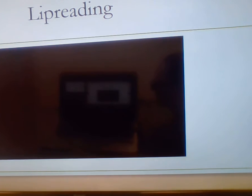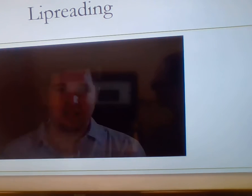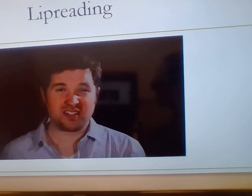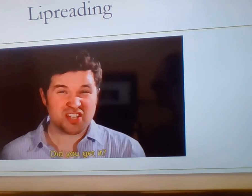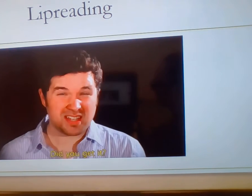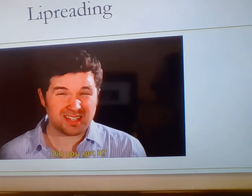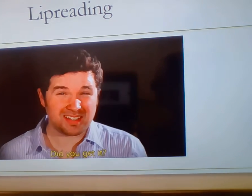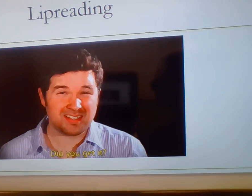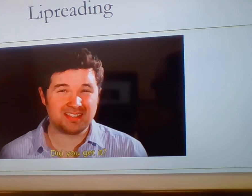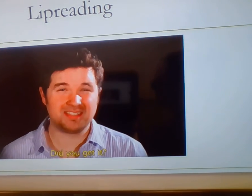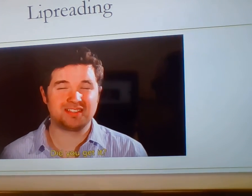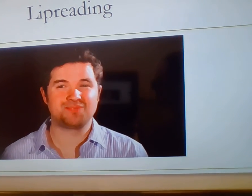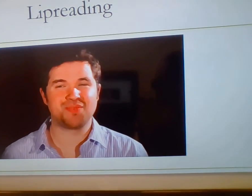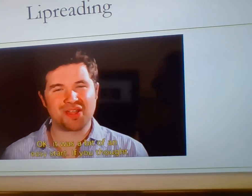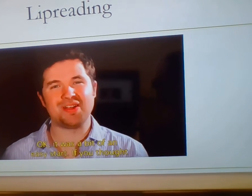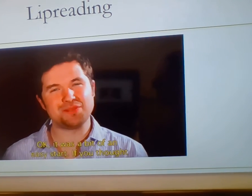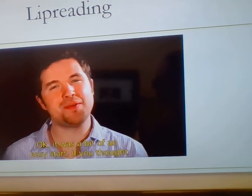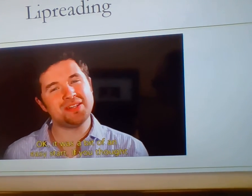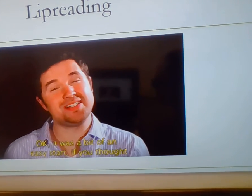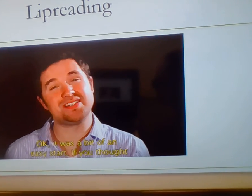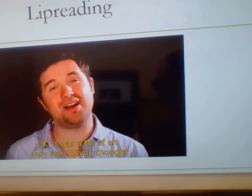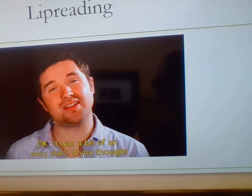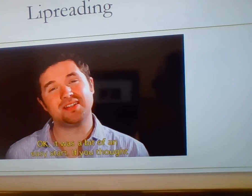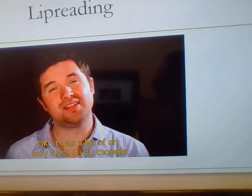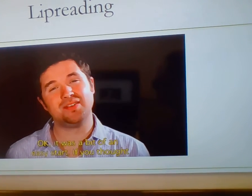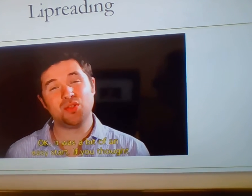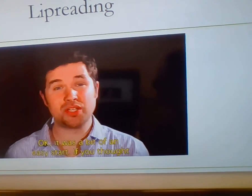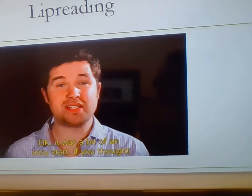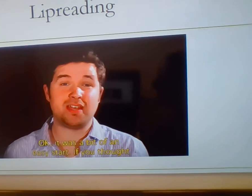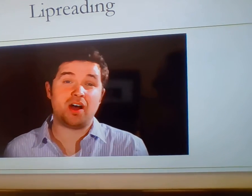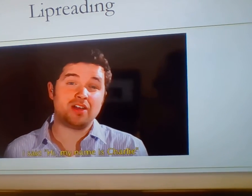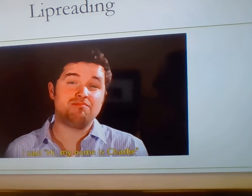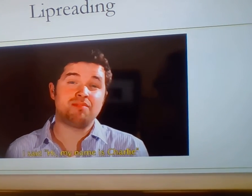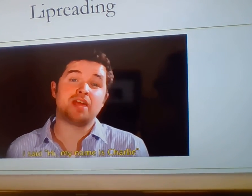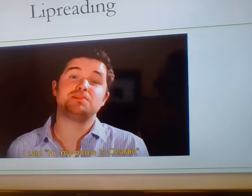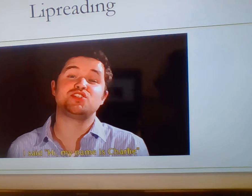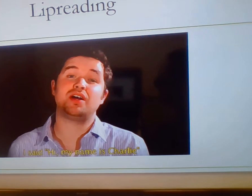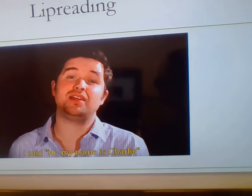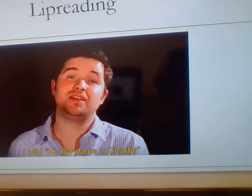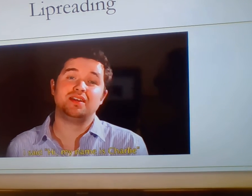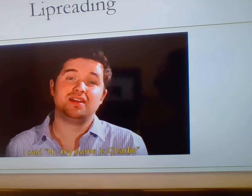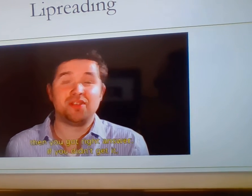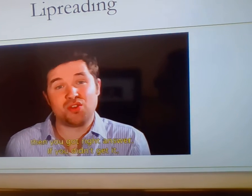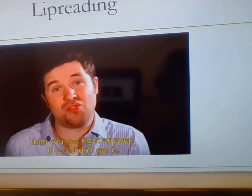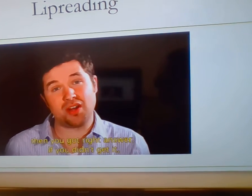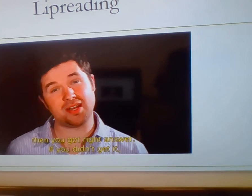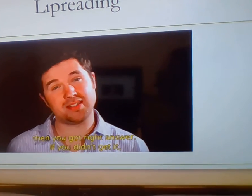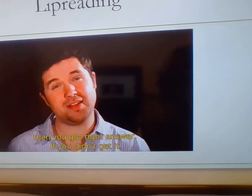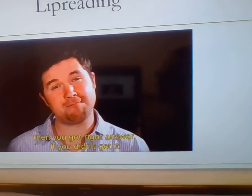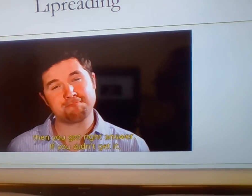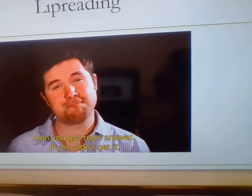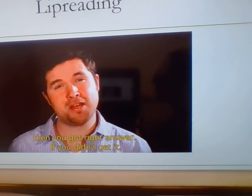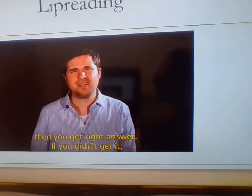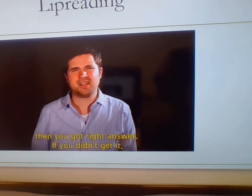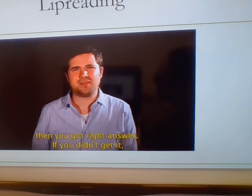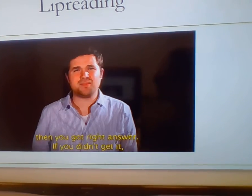Did you get it? Okay, it's a bit of an easy start. If you thought I said, hi, my name is Charlie, then you got the right answer. If you didn't